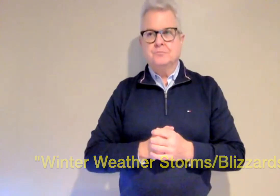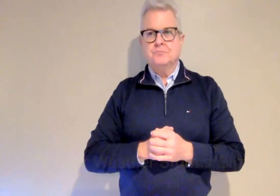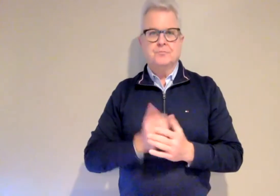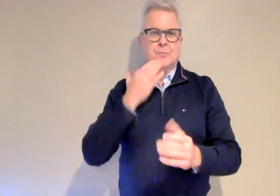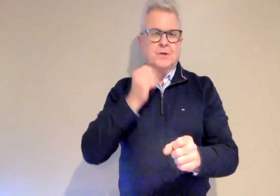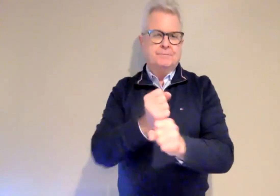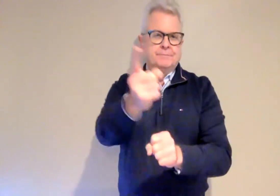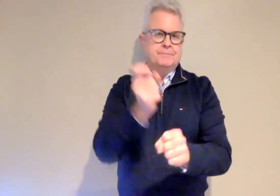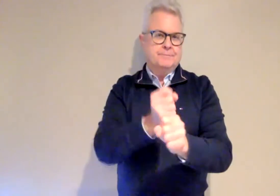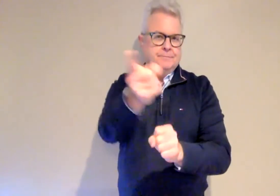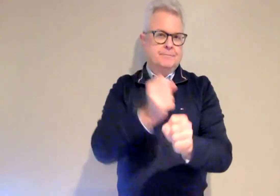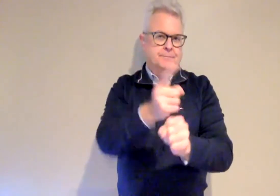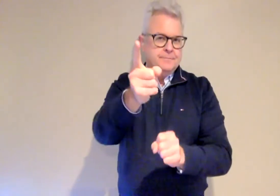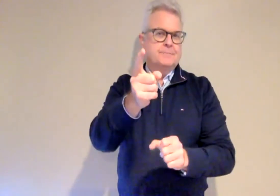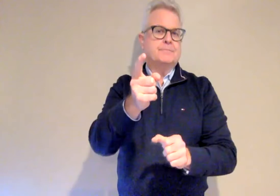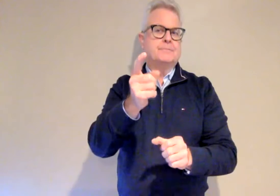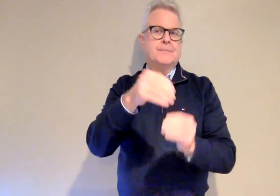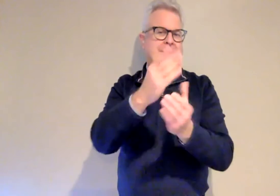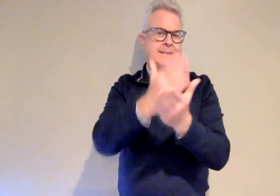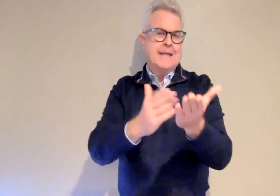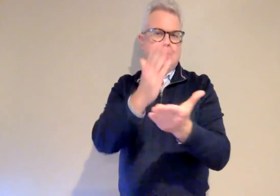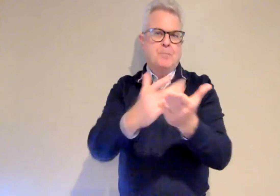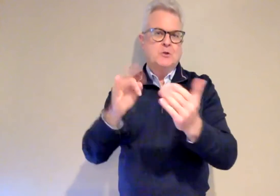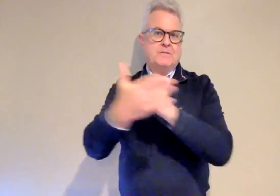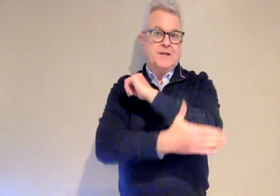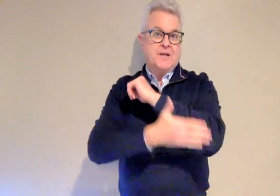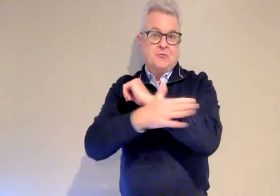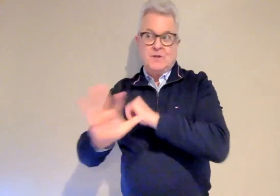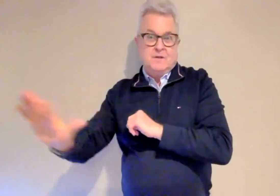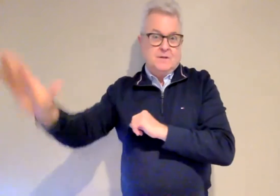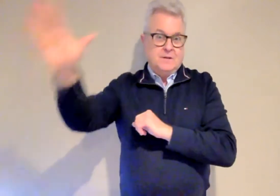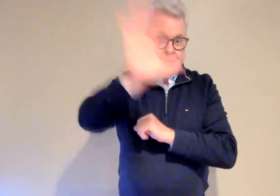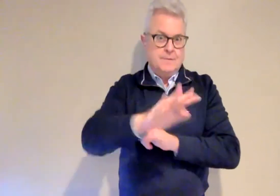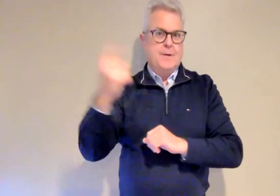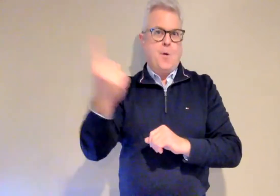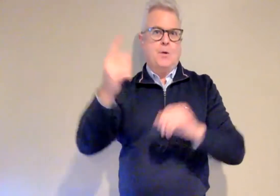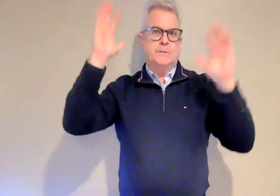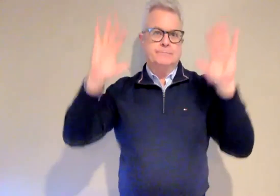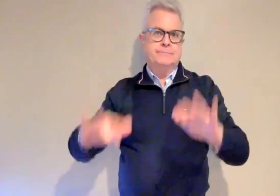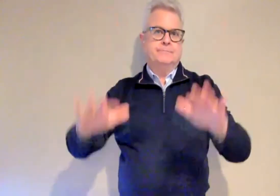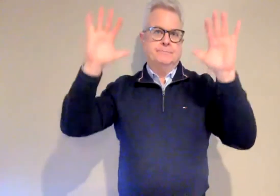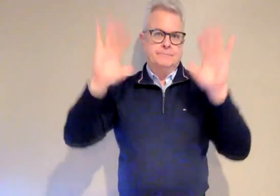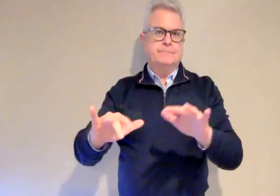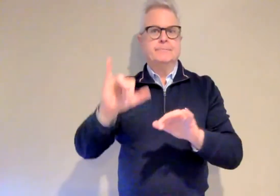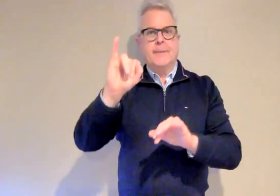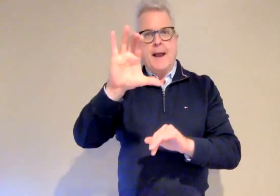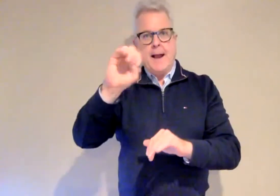when encountering a blizzard or a snowstorm. Every year, in some parts of the country, there is always a